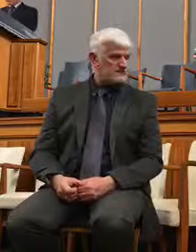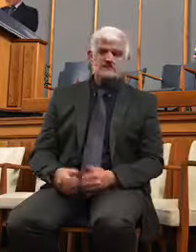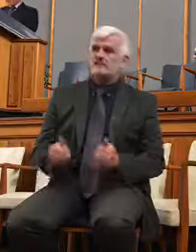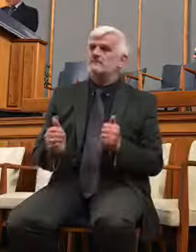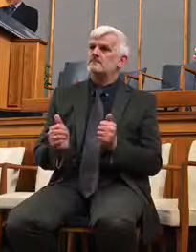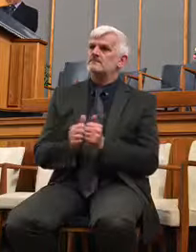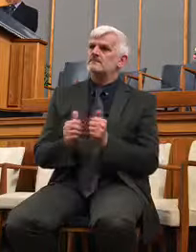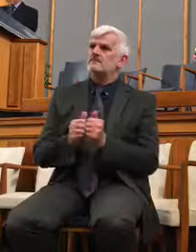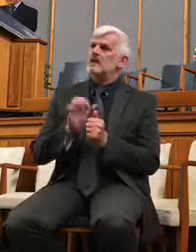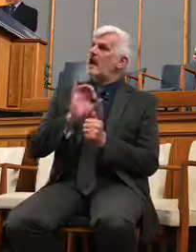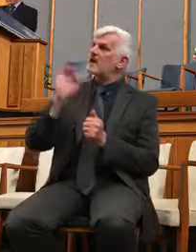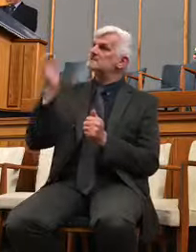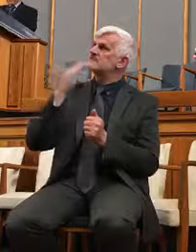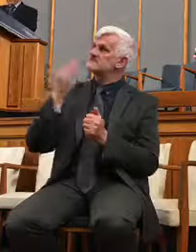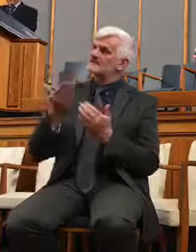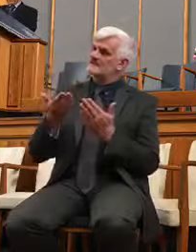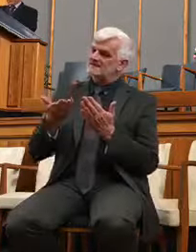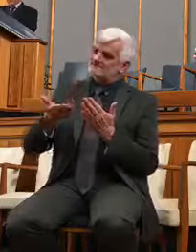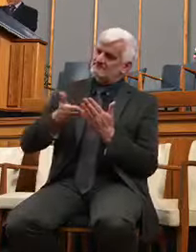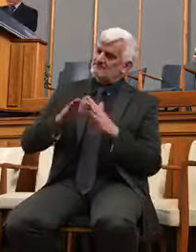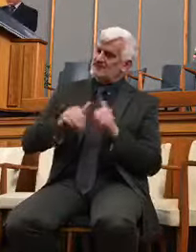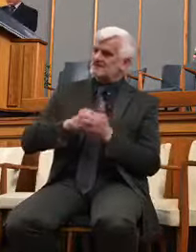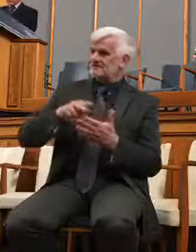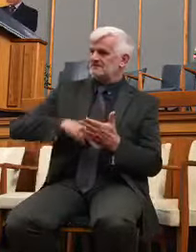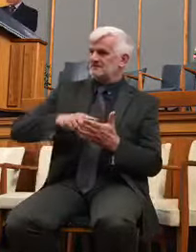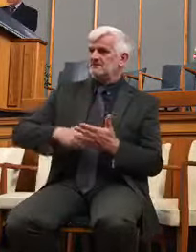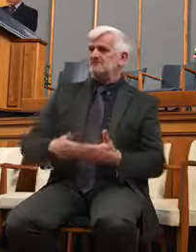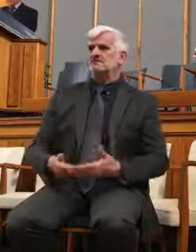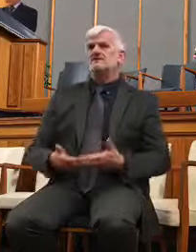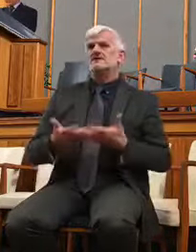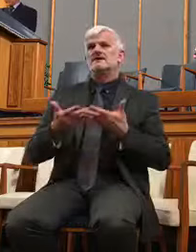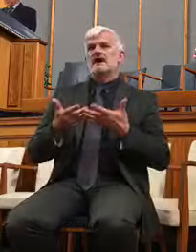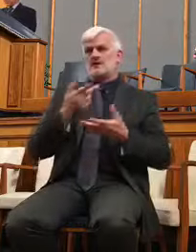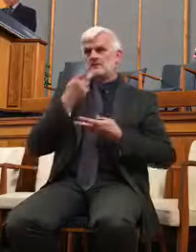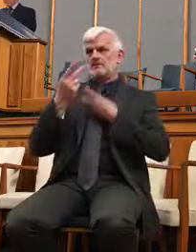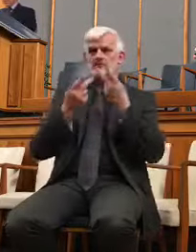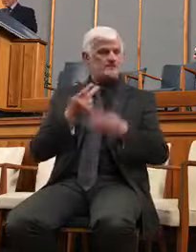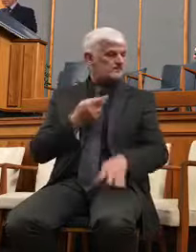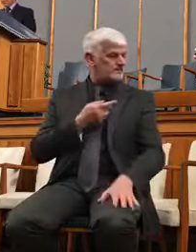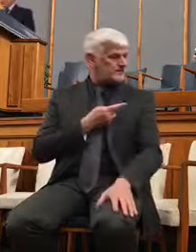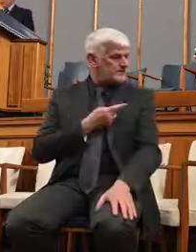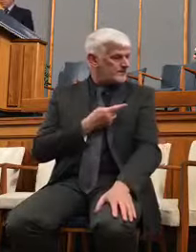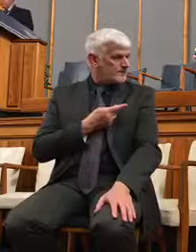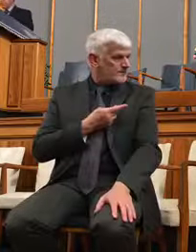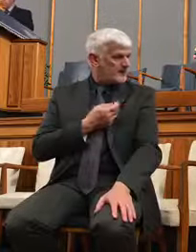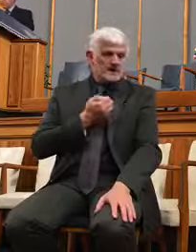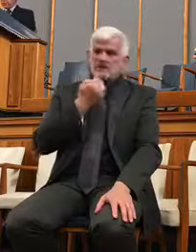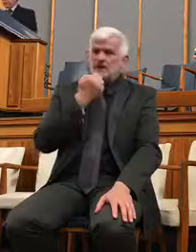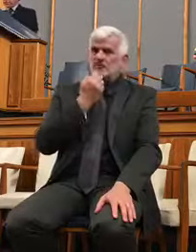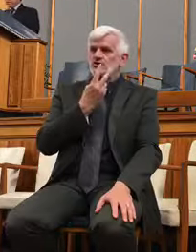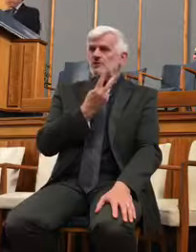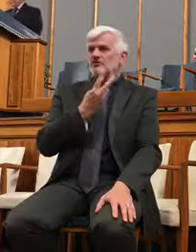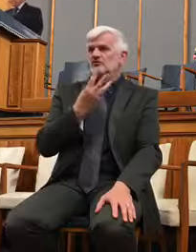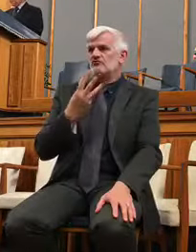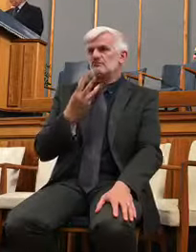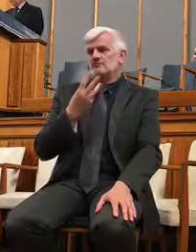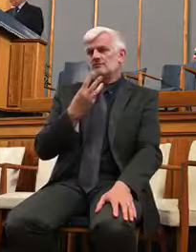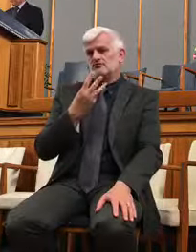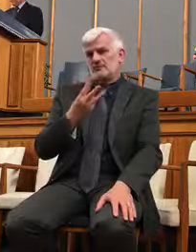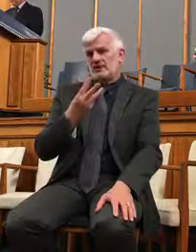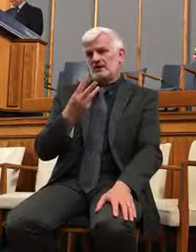Bless the reading and the hearing of his word. Let's sing together our second hymn. Hymn number 23,